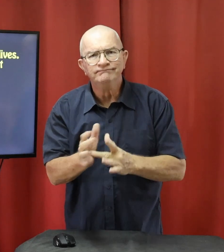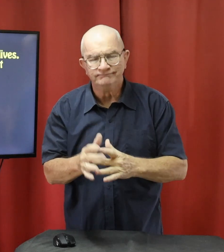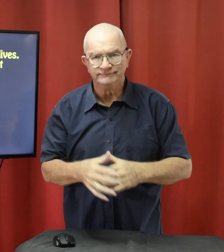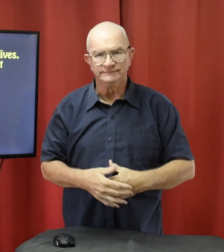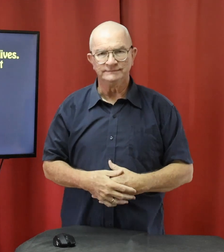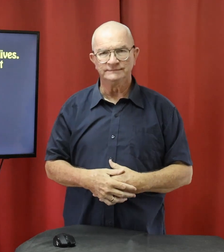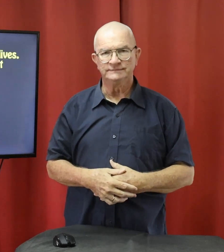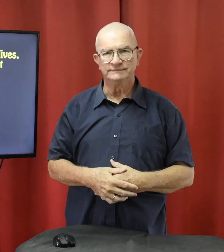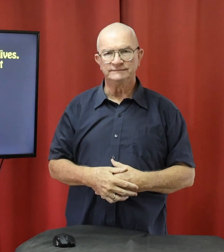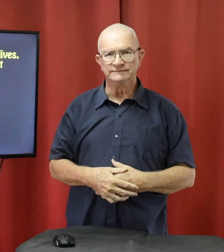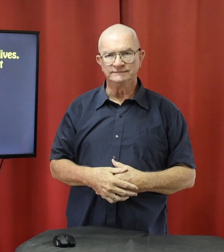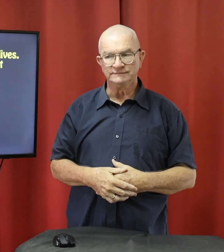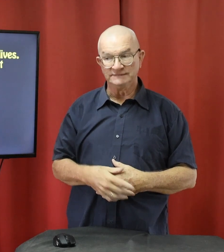Jesus.